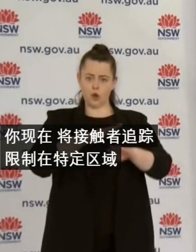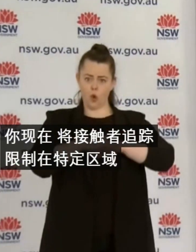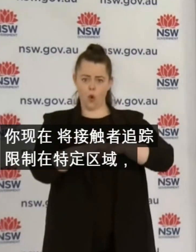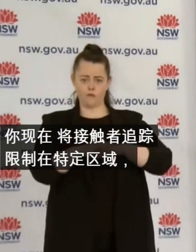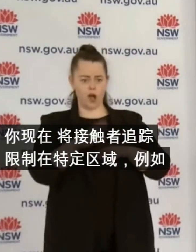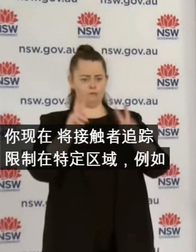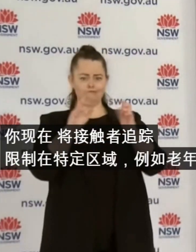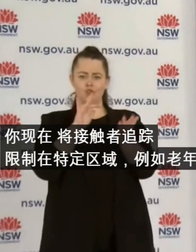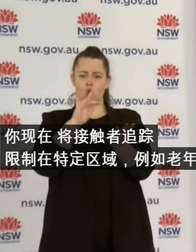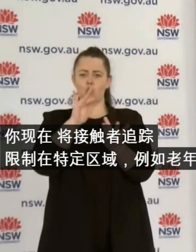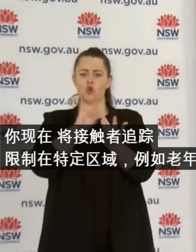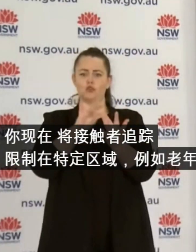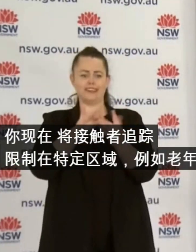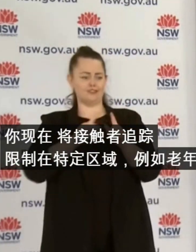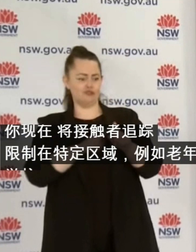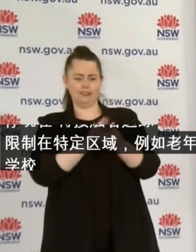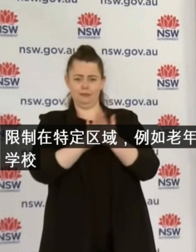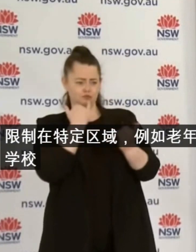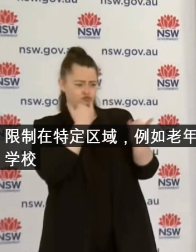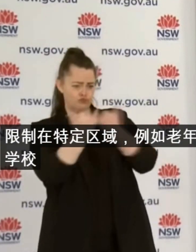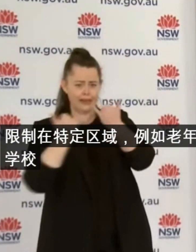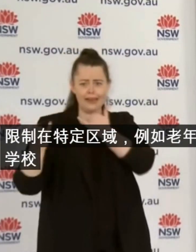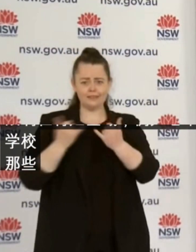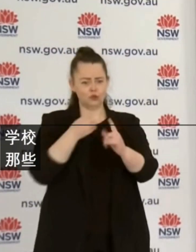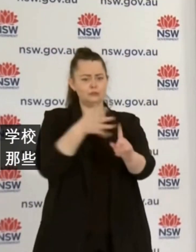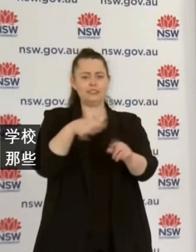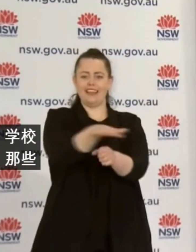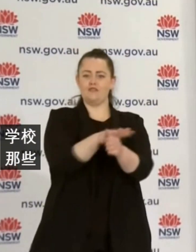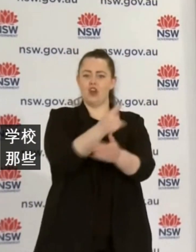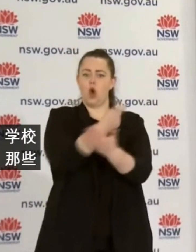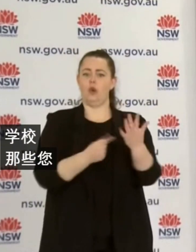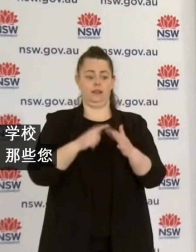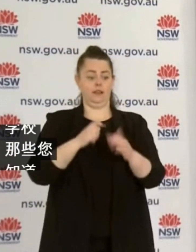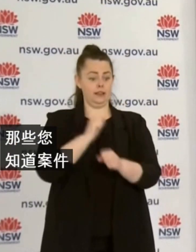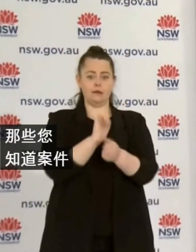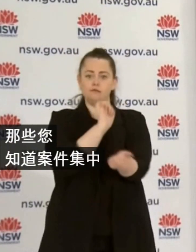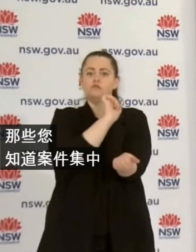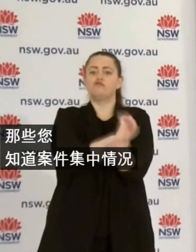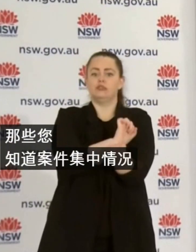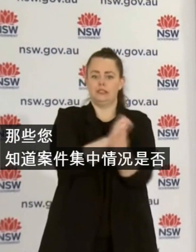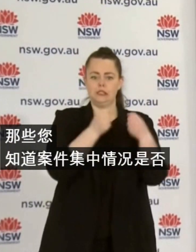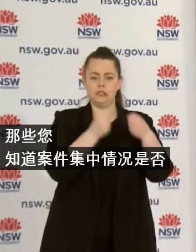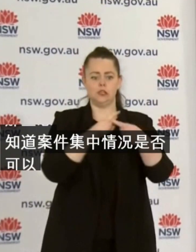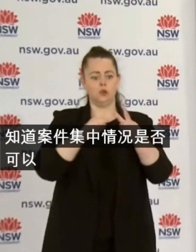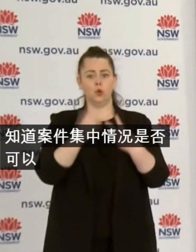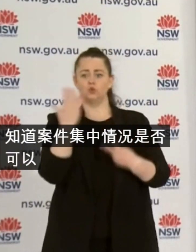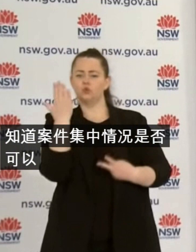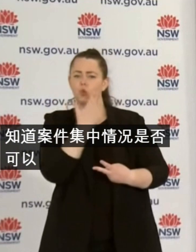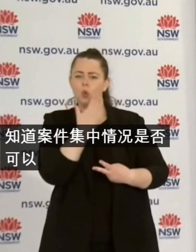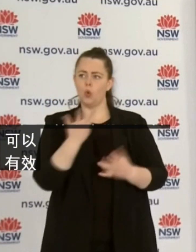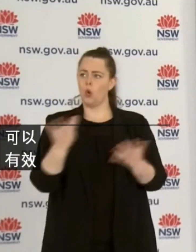specific areas like aged care, prisons, schools, those kind of places where the concentration of cases can